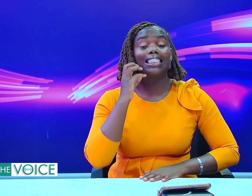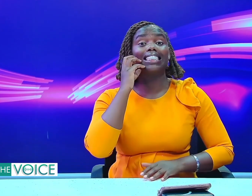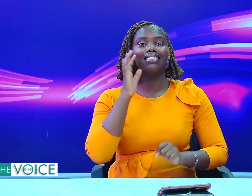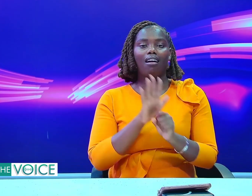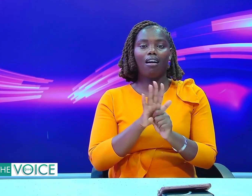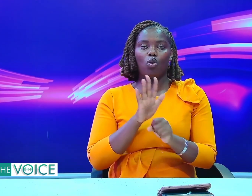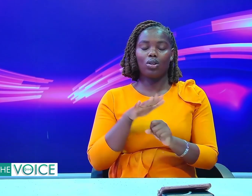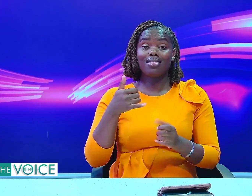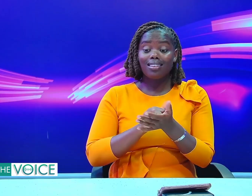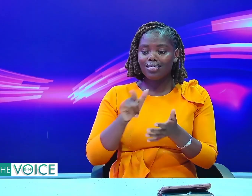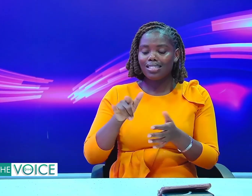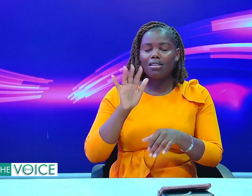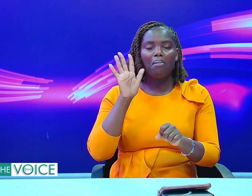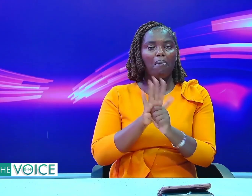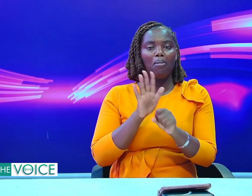And